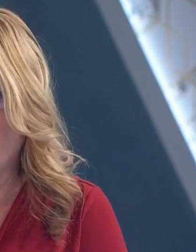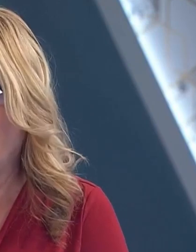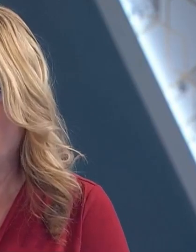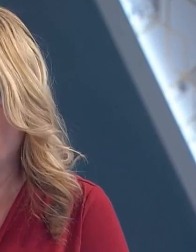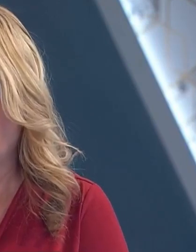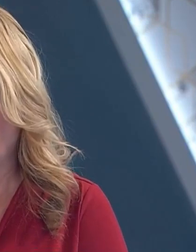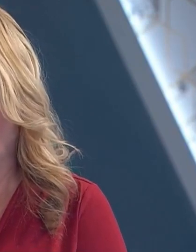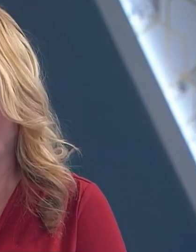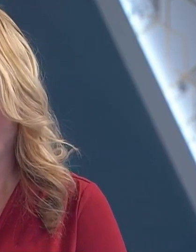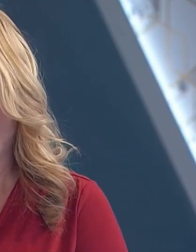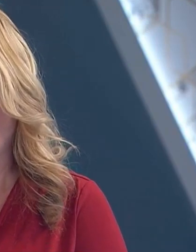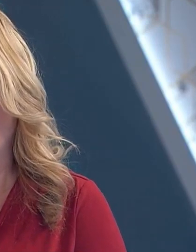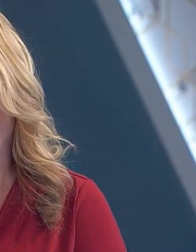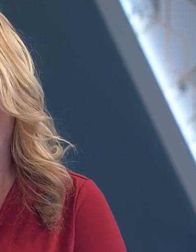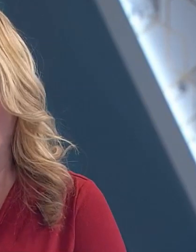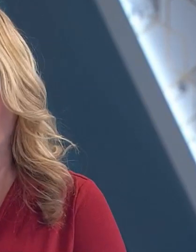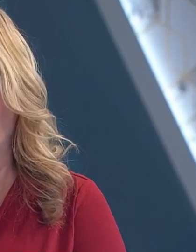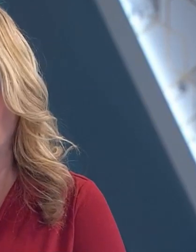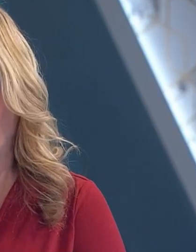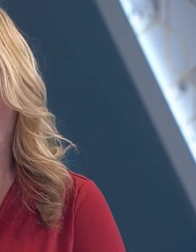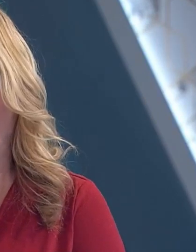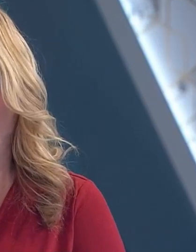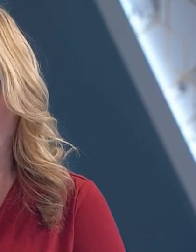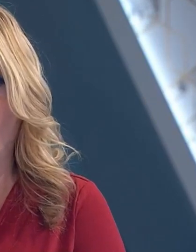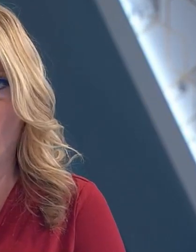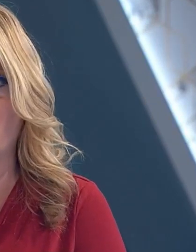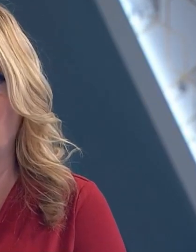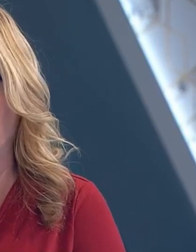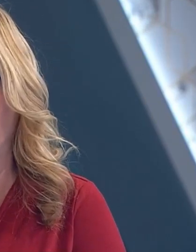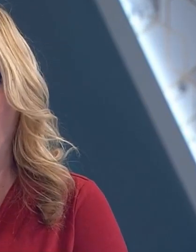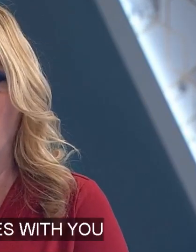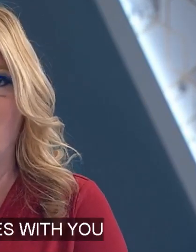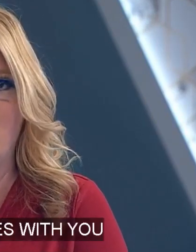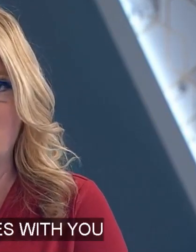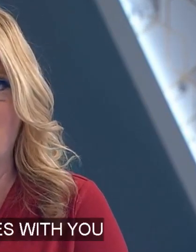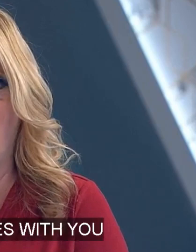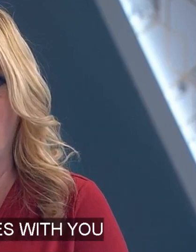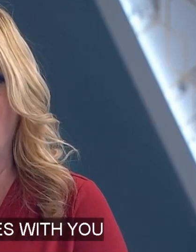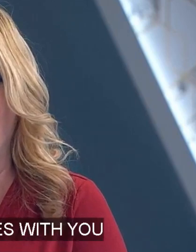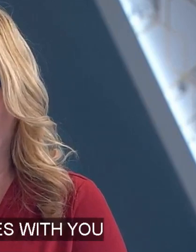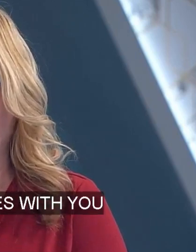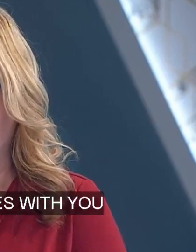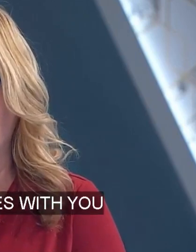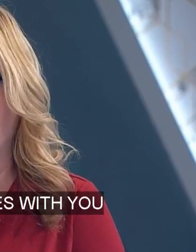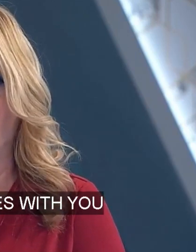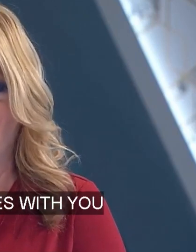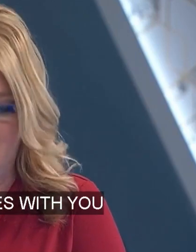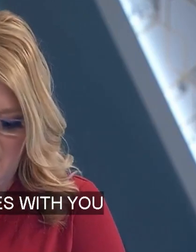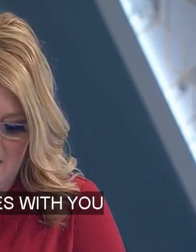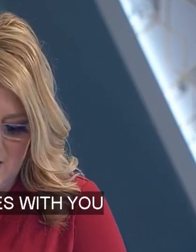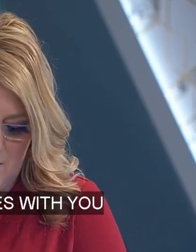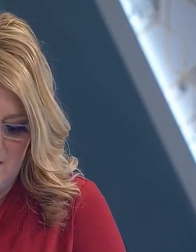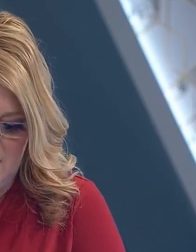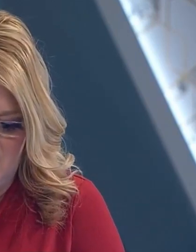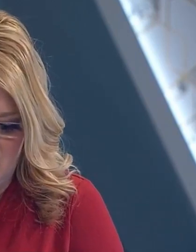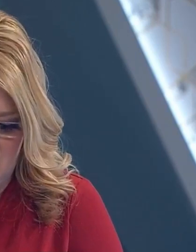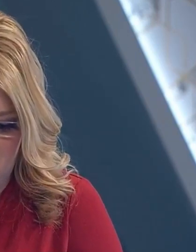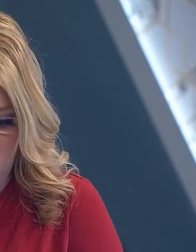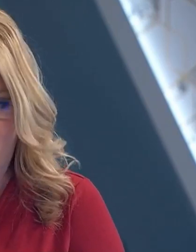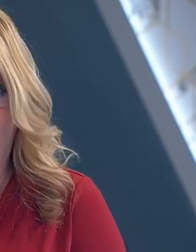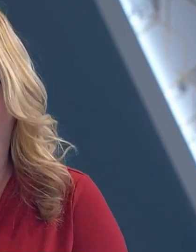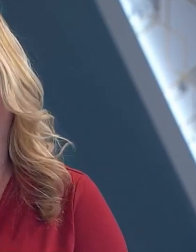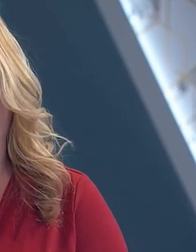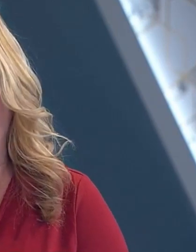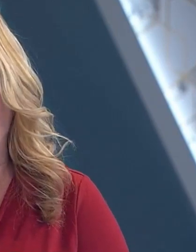they may be sick is being asked to stay home and quarantine, but at this time, they don't necessarily need to be